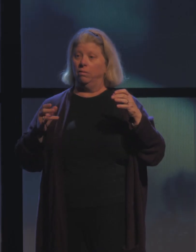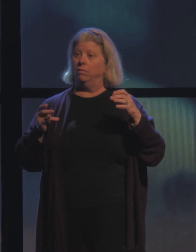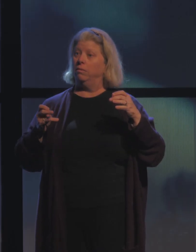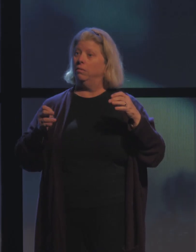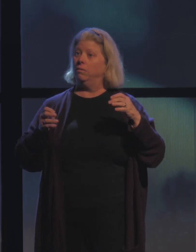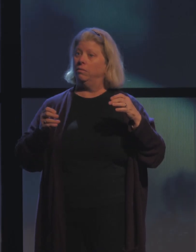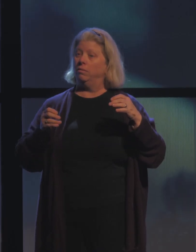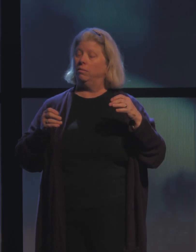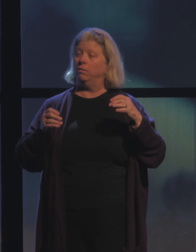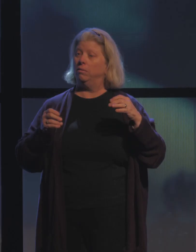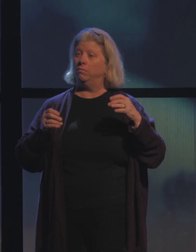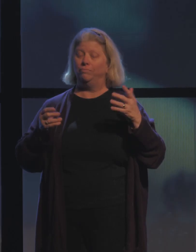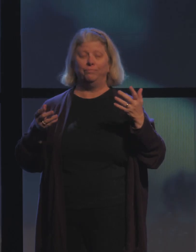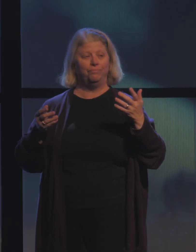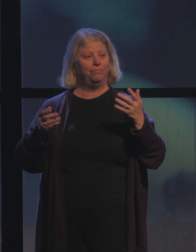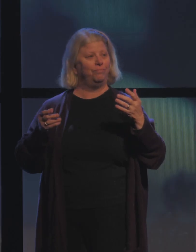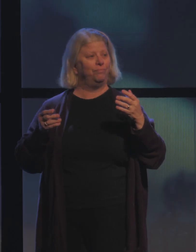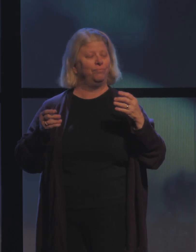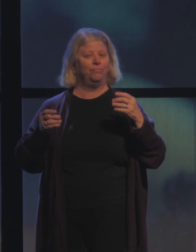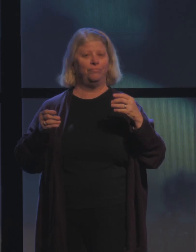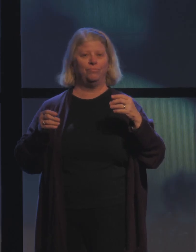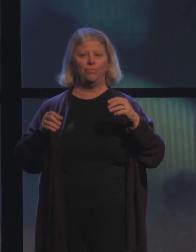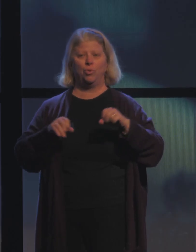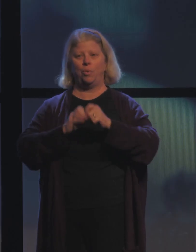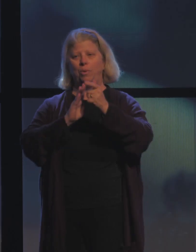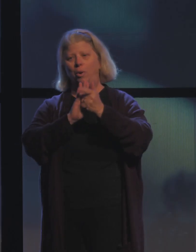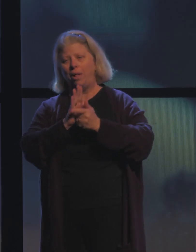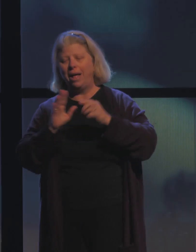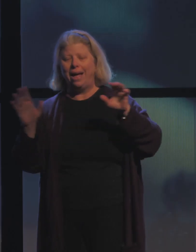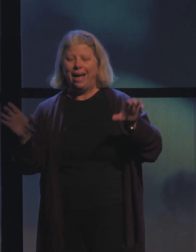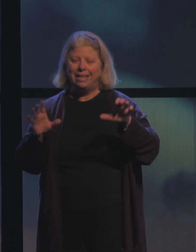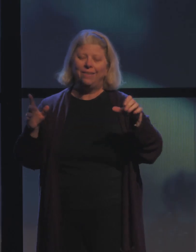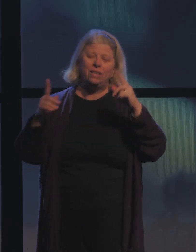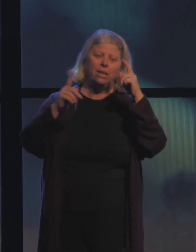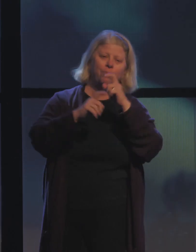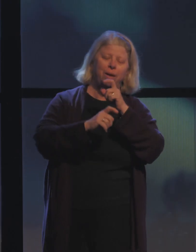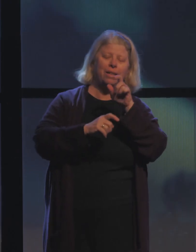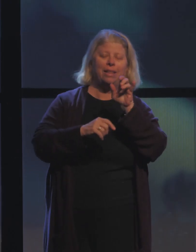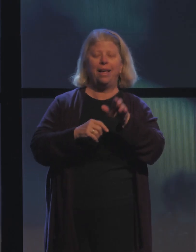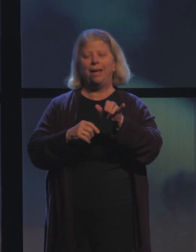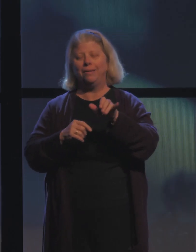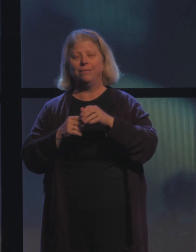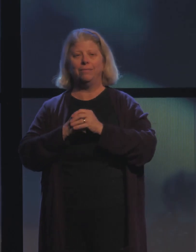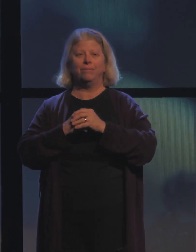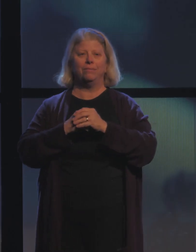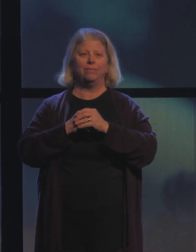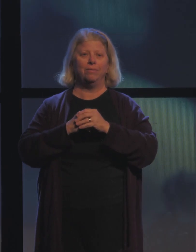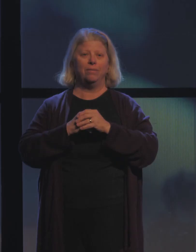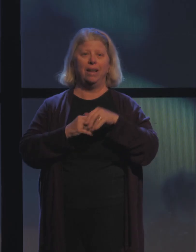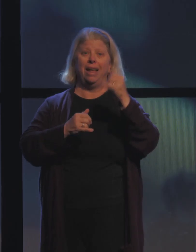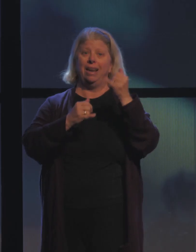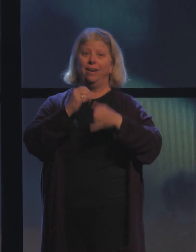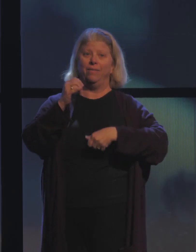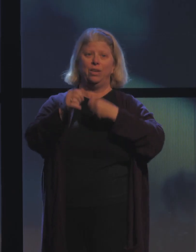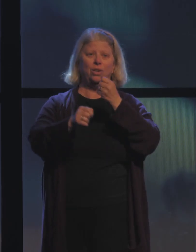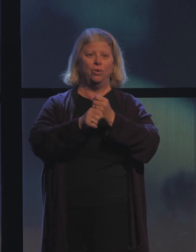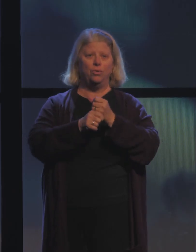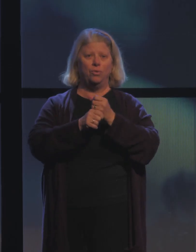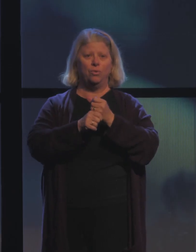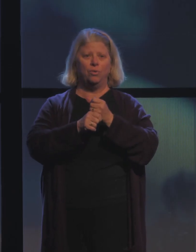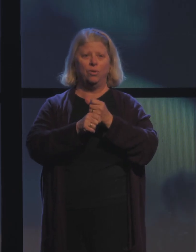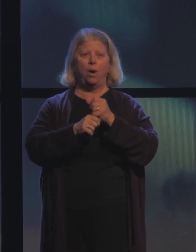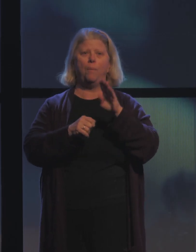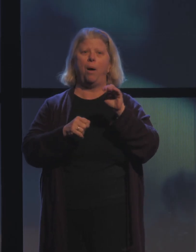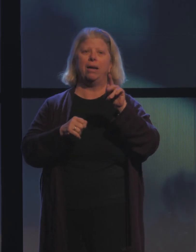of criminal activities and complexities there. And we ended the year with